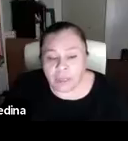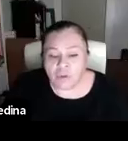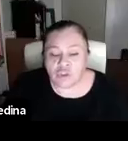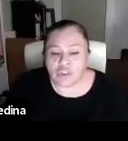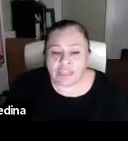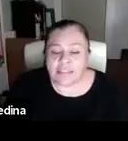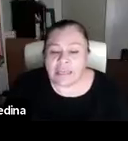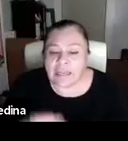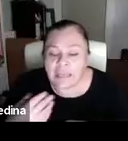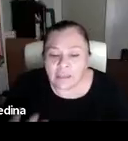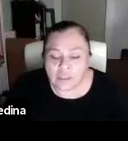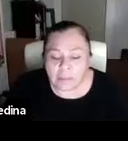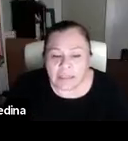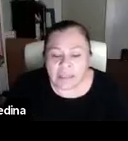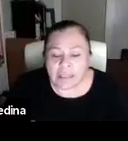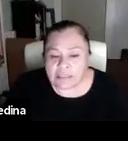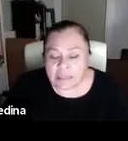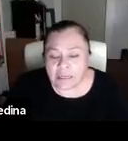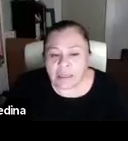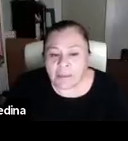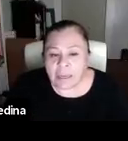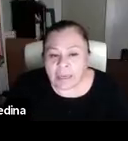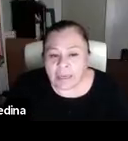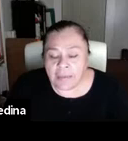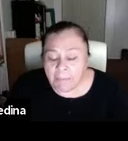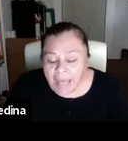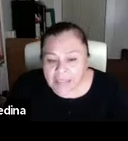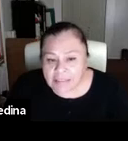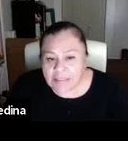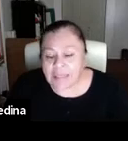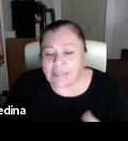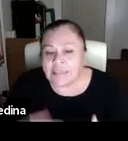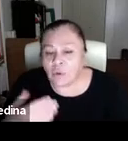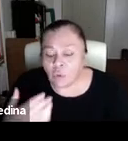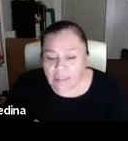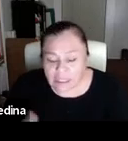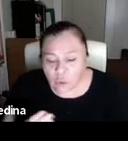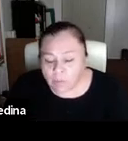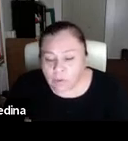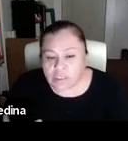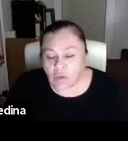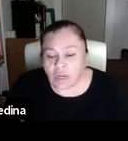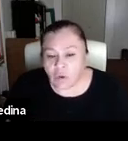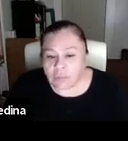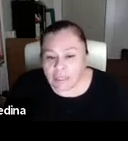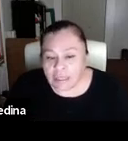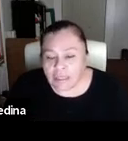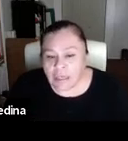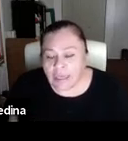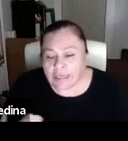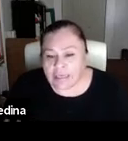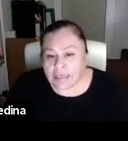Por ejemplo, si ustedes quieren que ellos aprendan a decir más, tienen que hacerlo durante todo el proceso de la